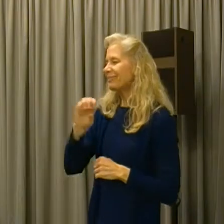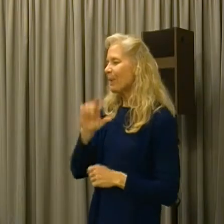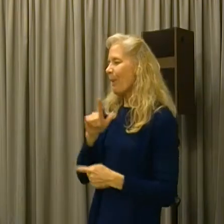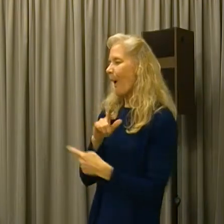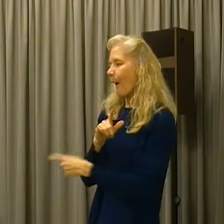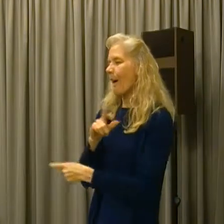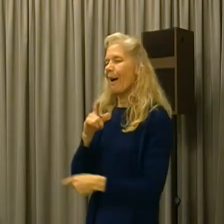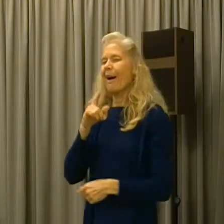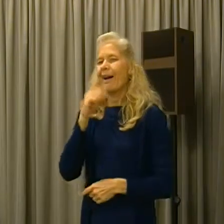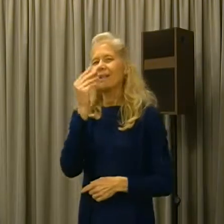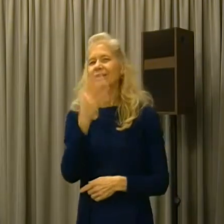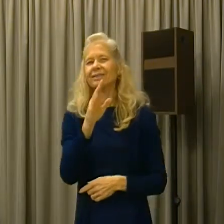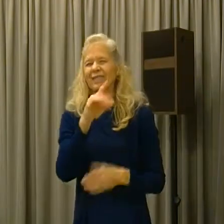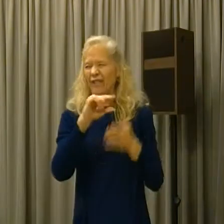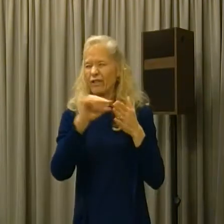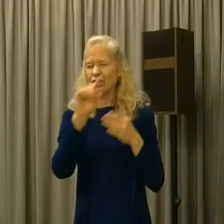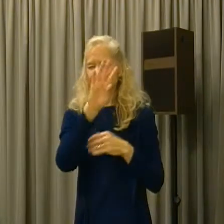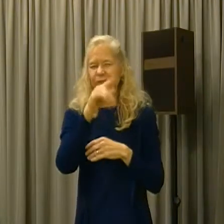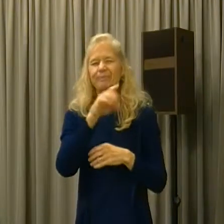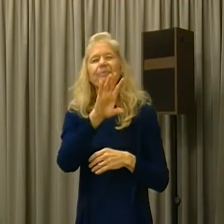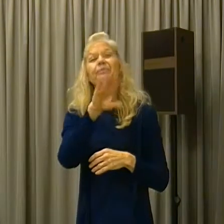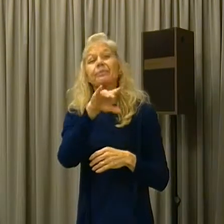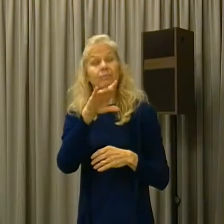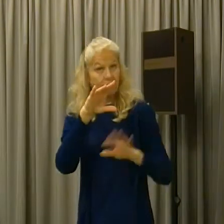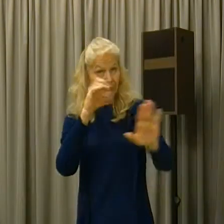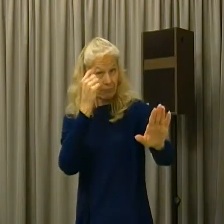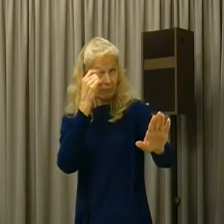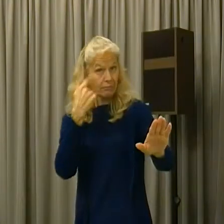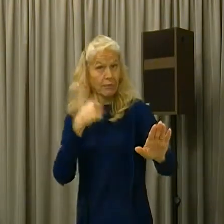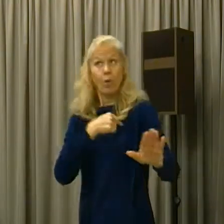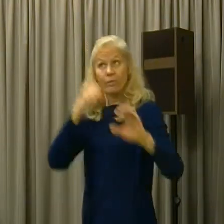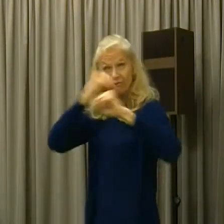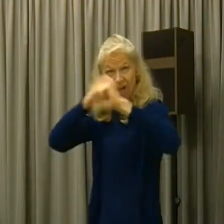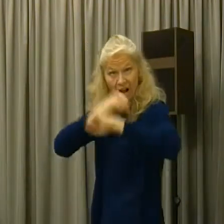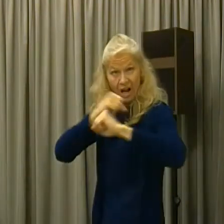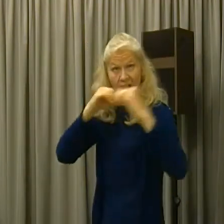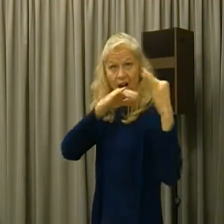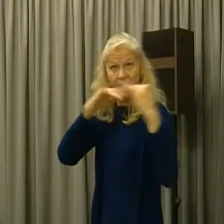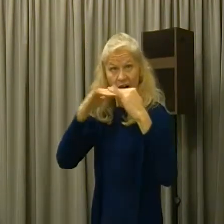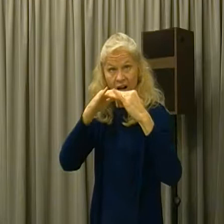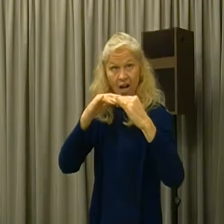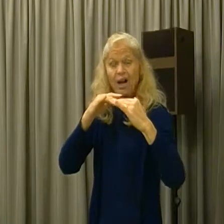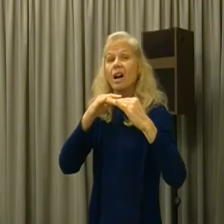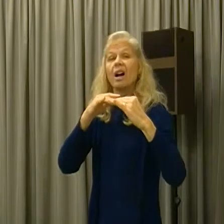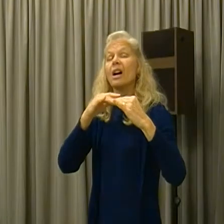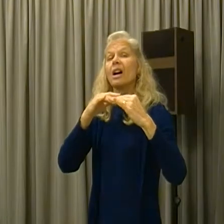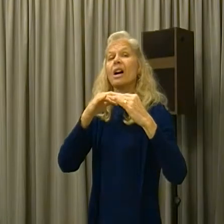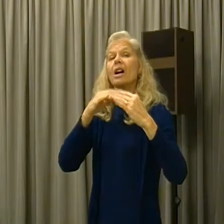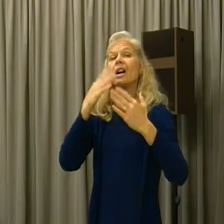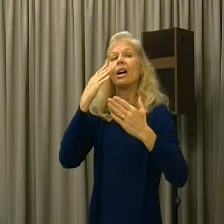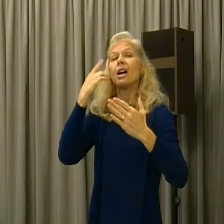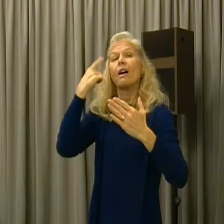4. Our weapons of our warfare are mighty through God, what? To the pulling down of